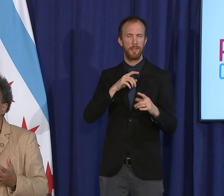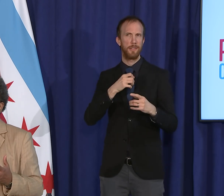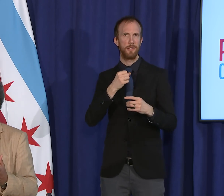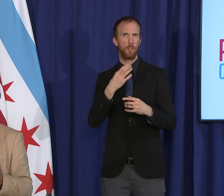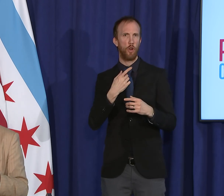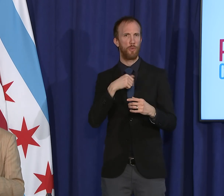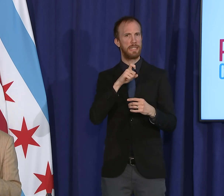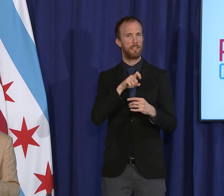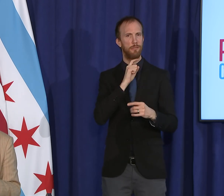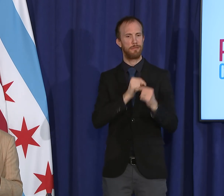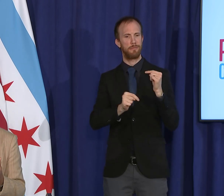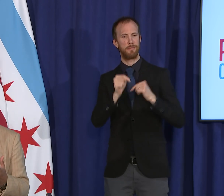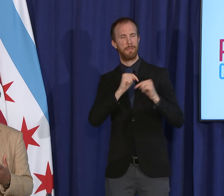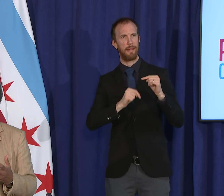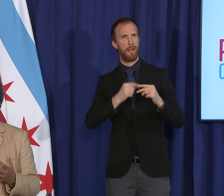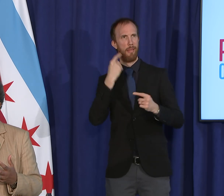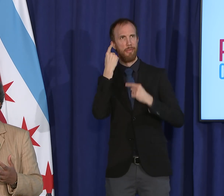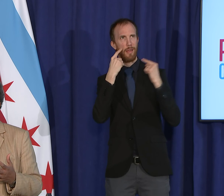institutional